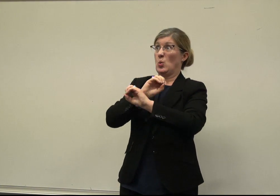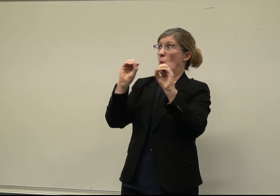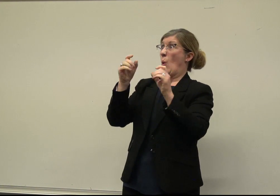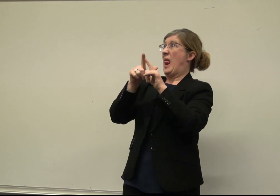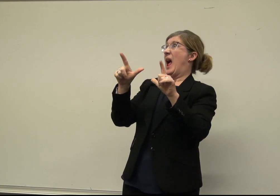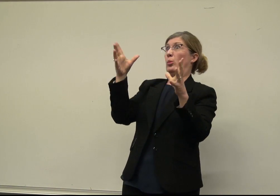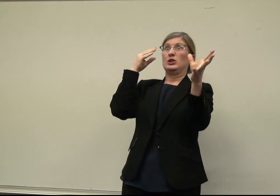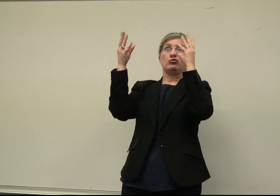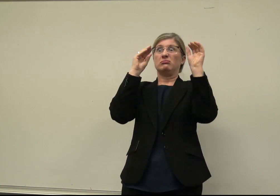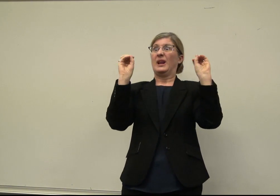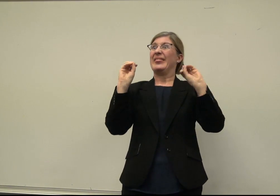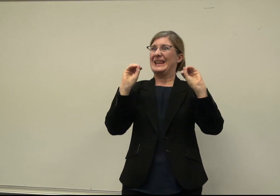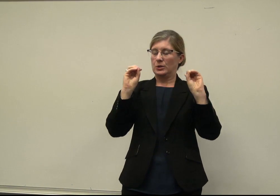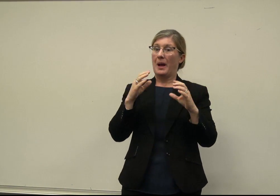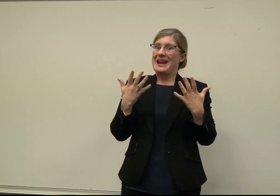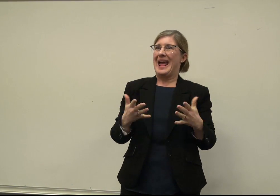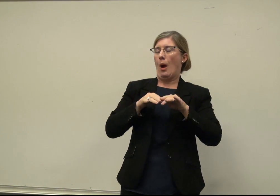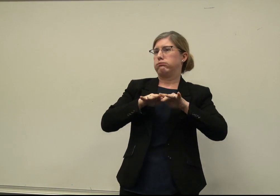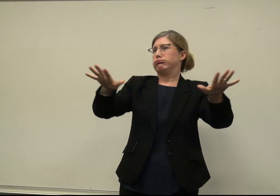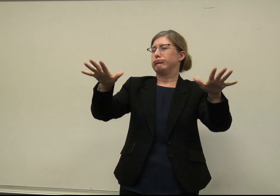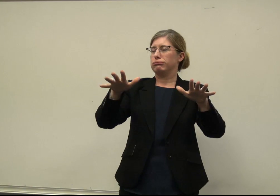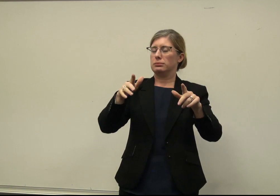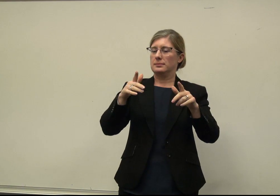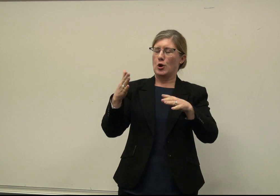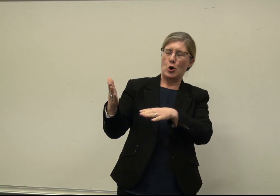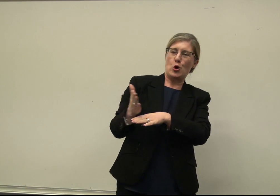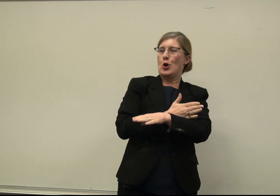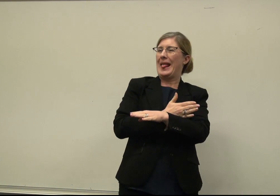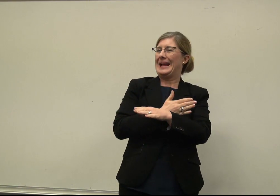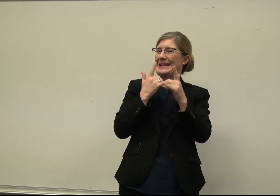early testing, you know, which is now widely available, is